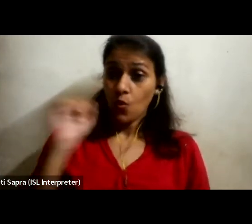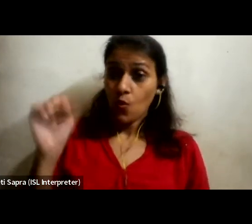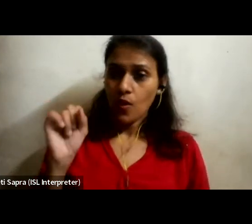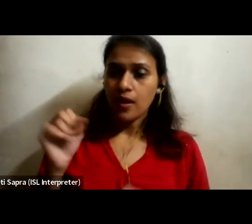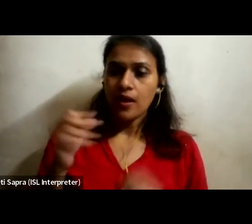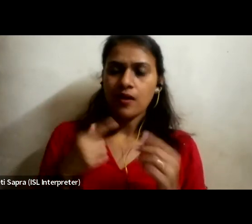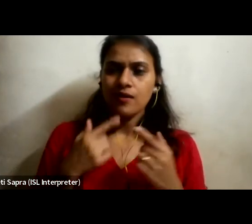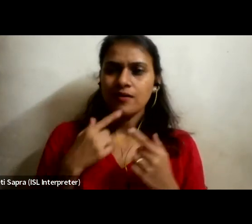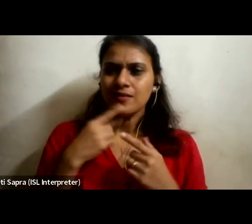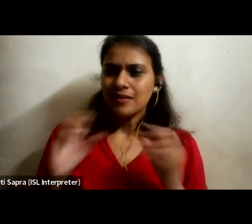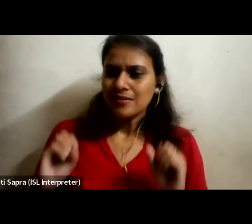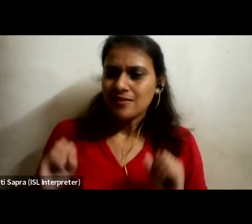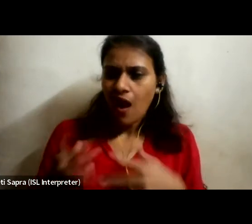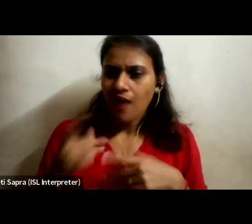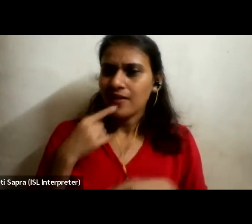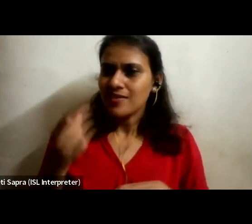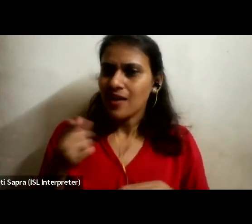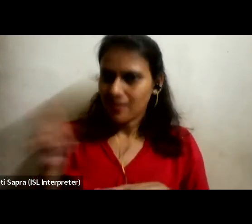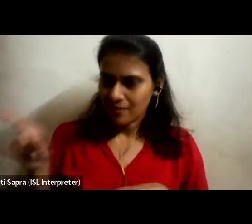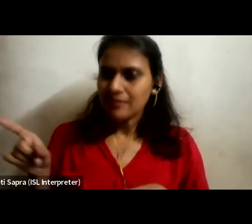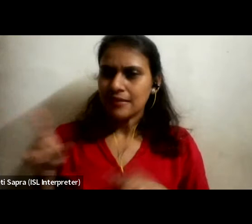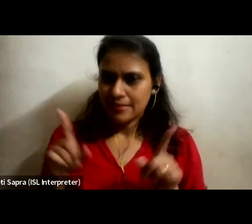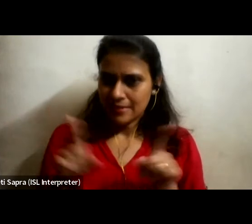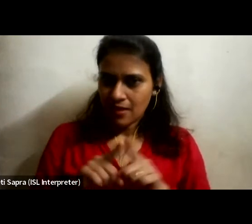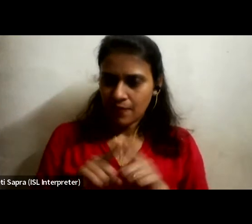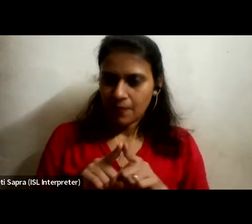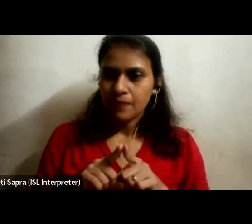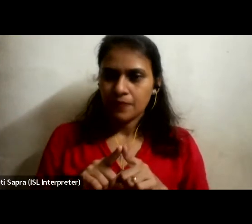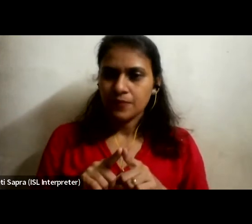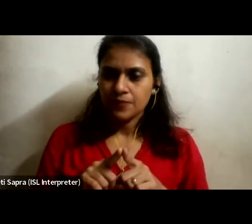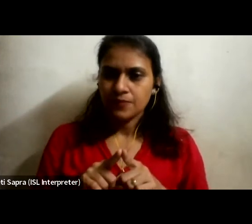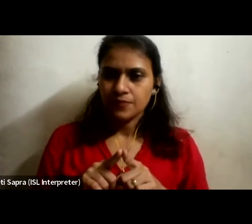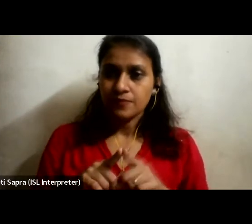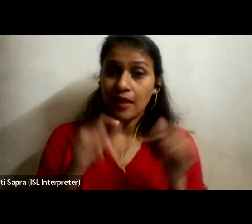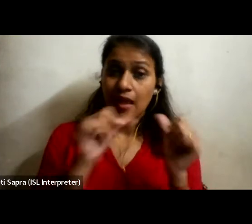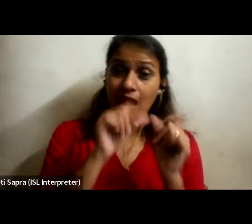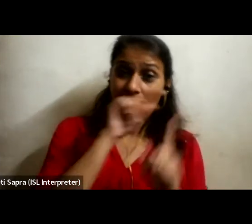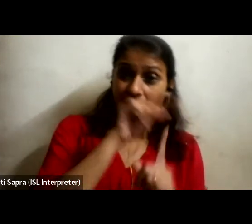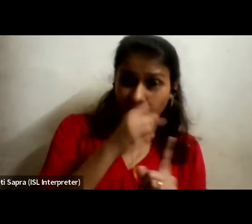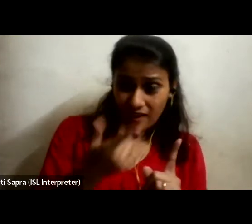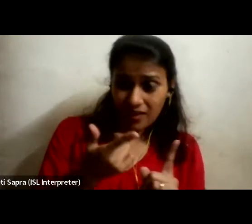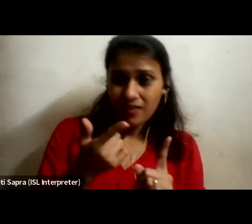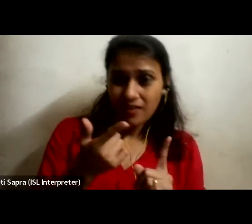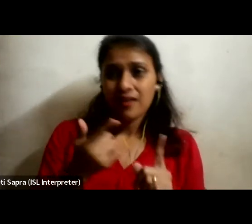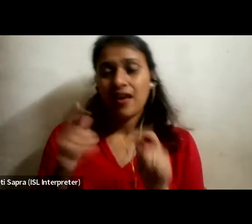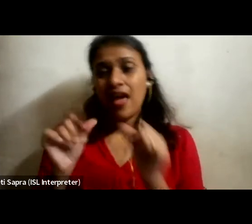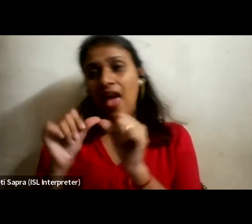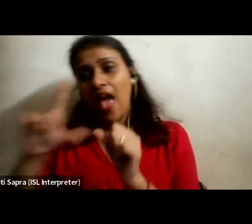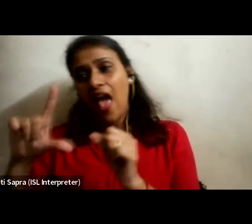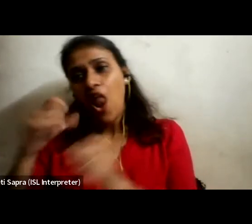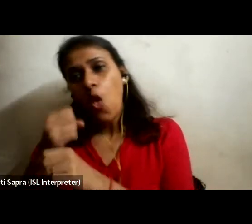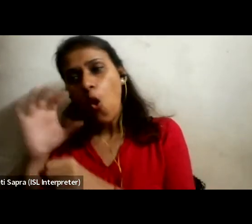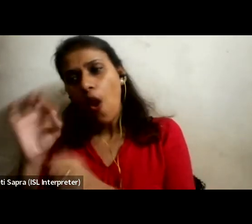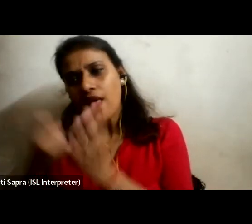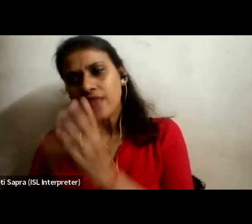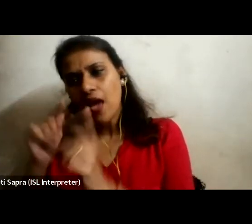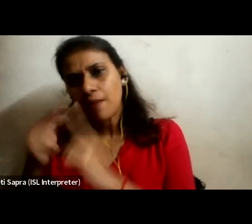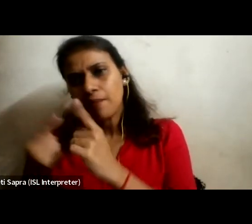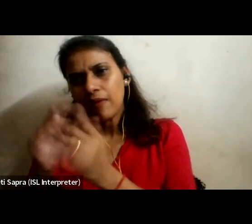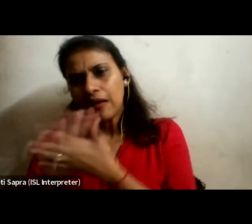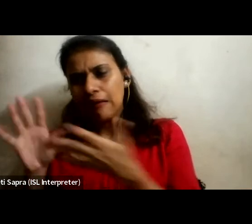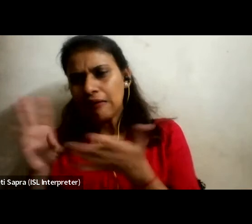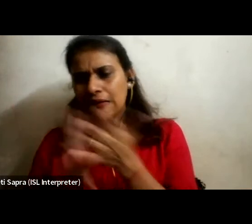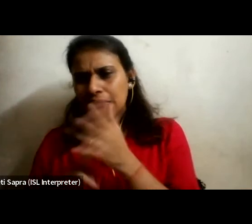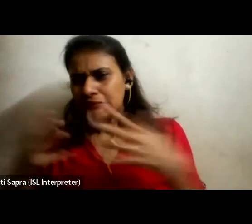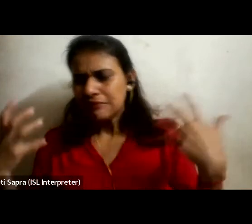was this blurriness between AI, between algorithms, between